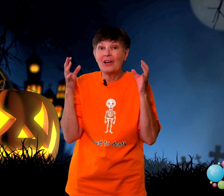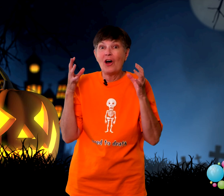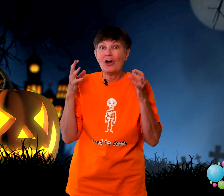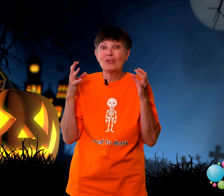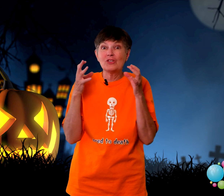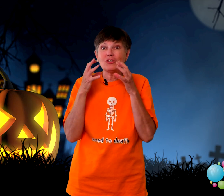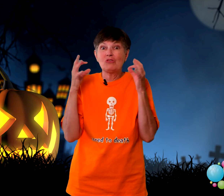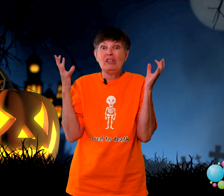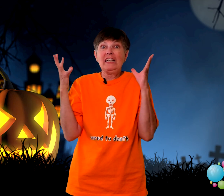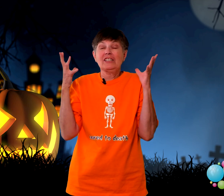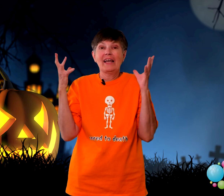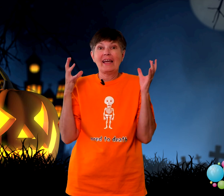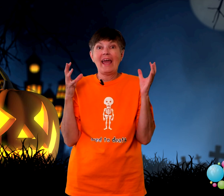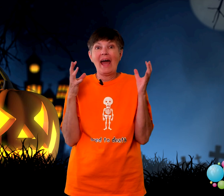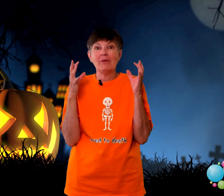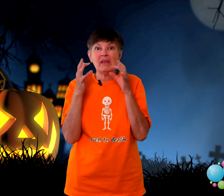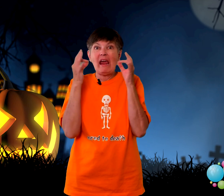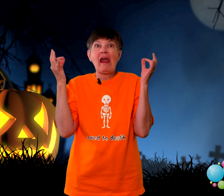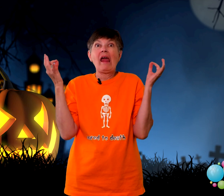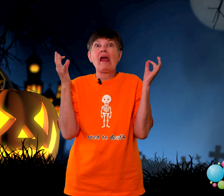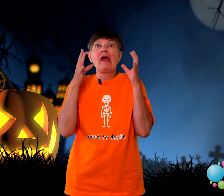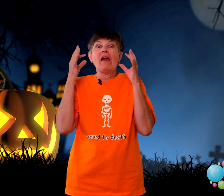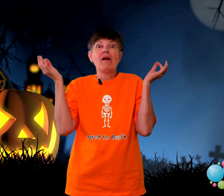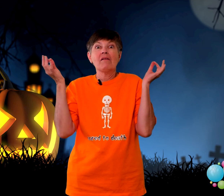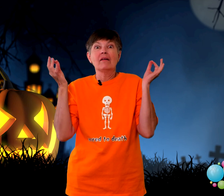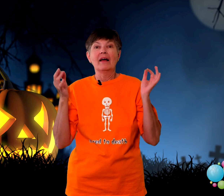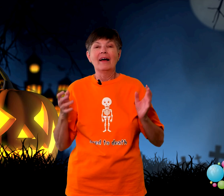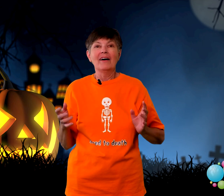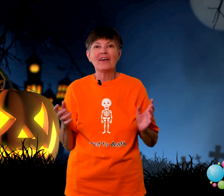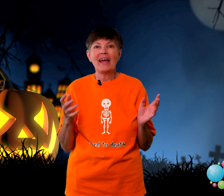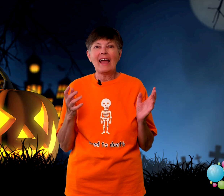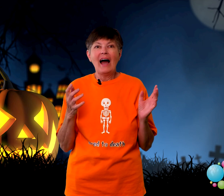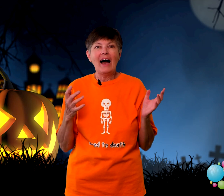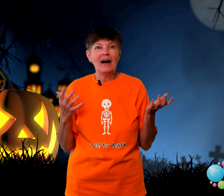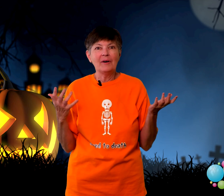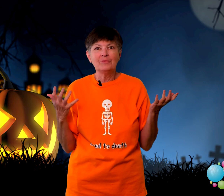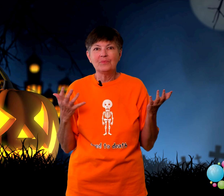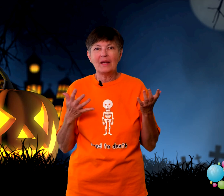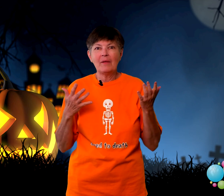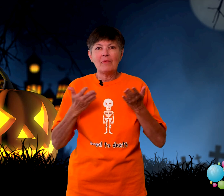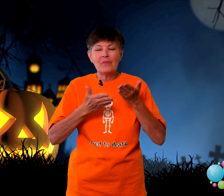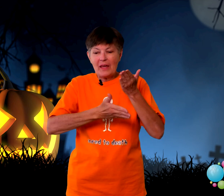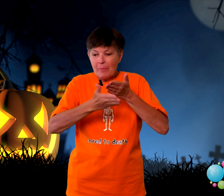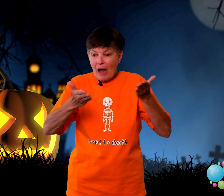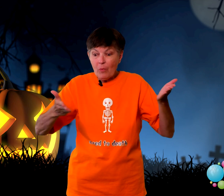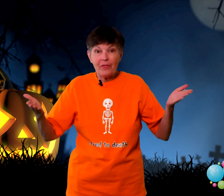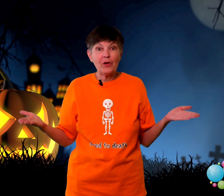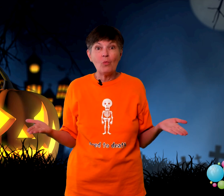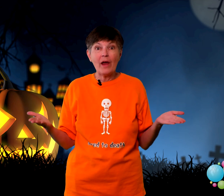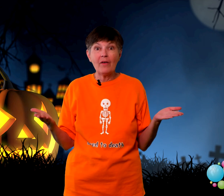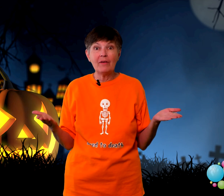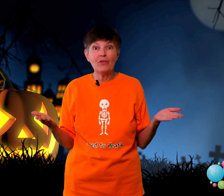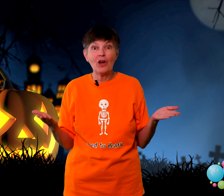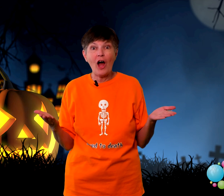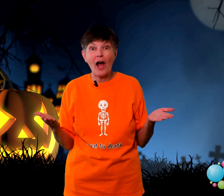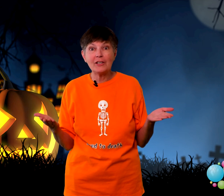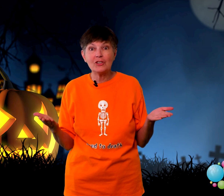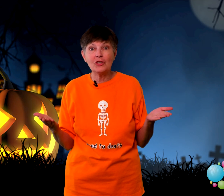all screech like a cat. Meow! Okay, think about what they're wearing for